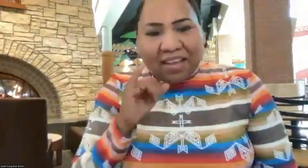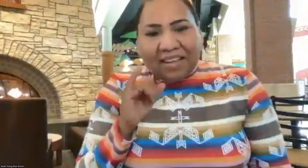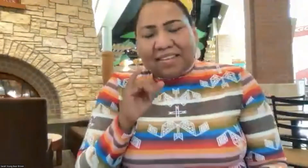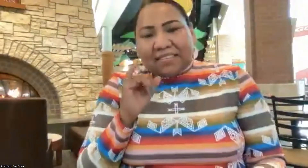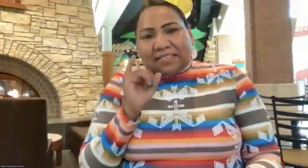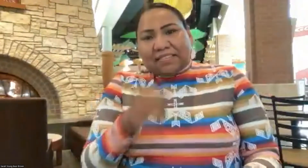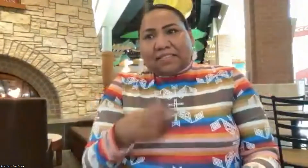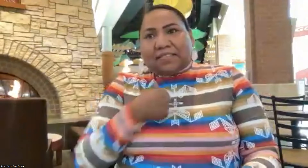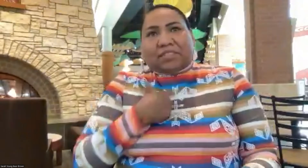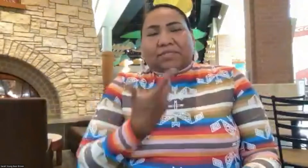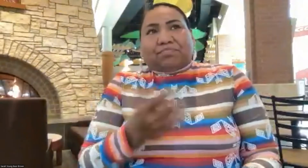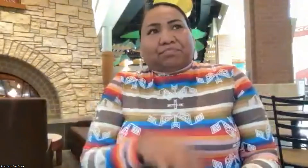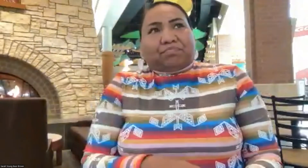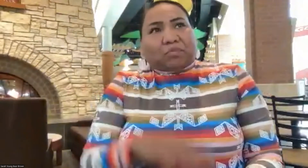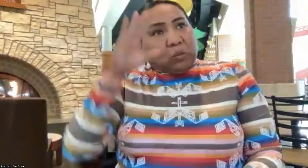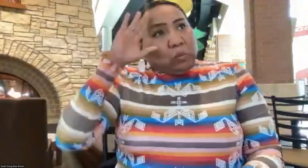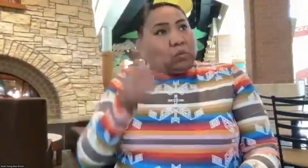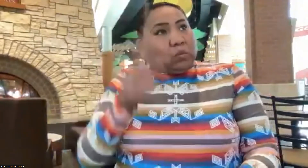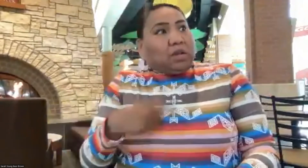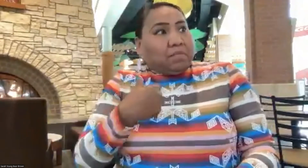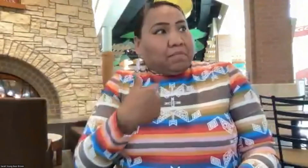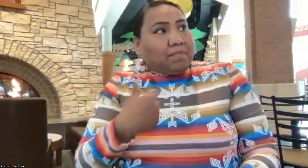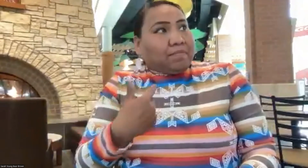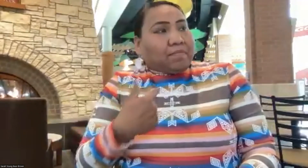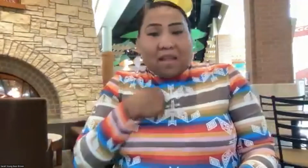what's around the corner, what's coming next.